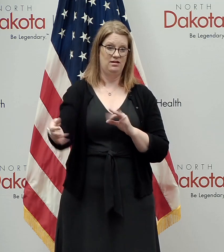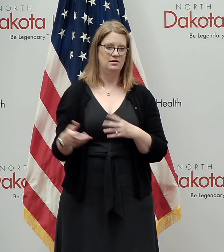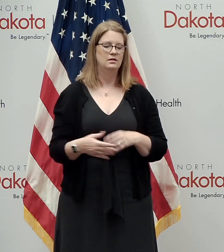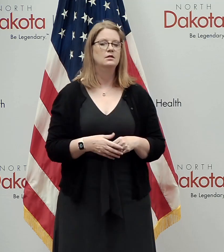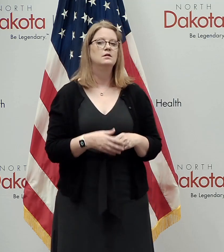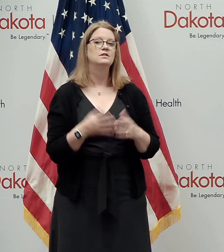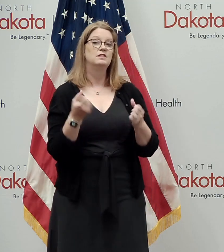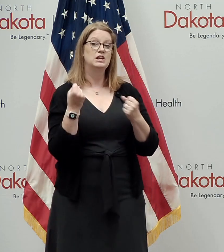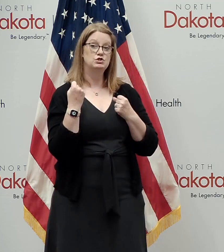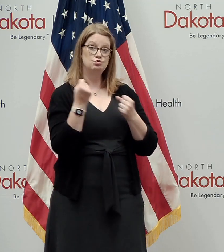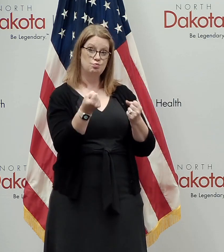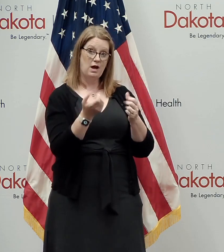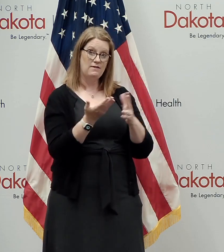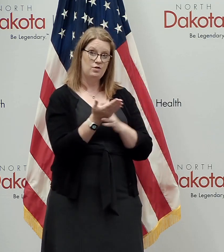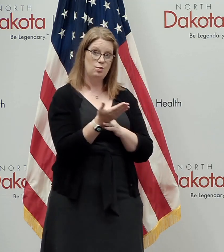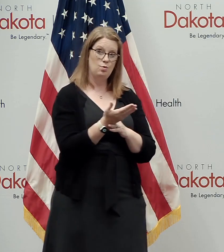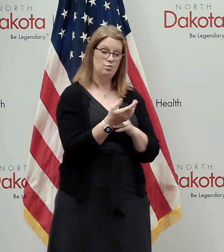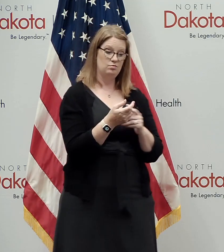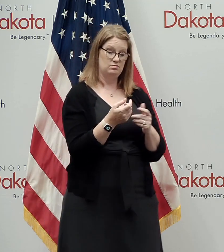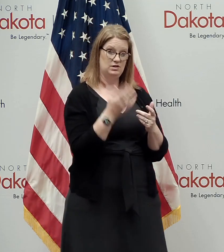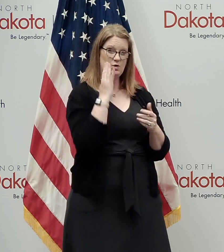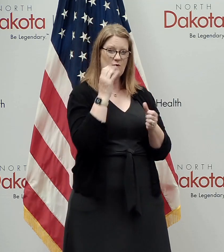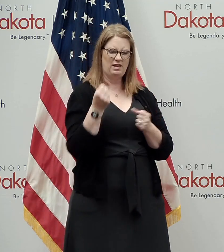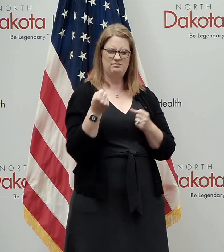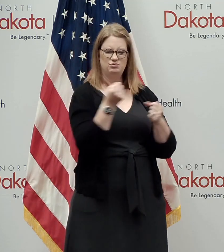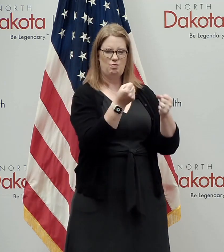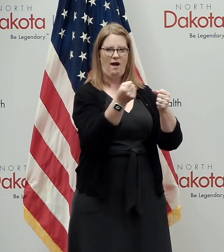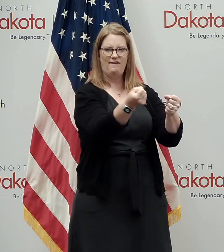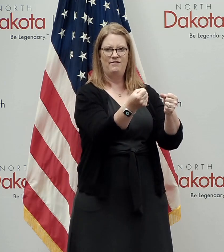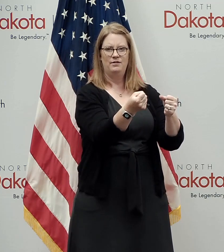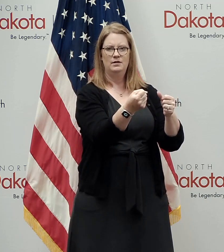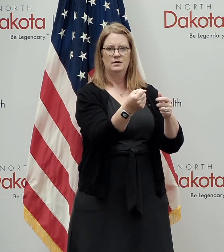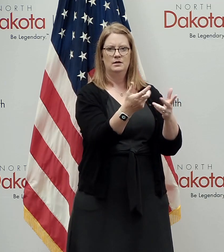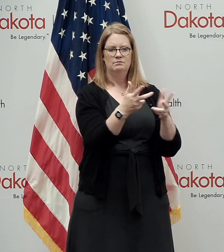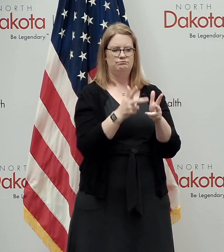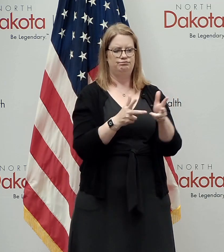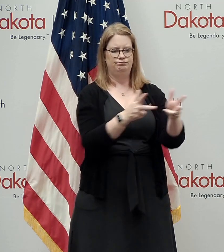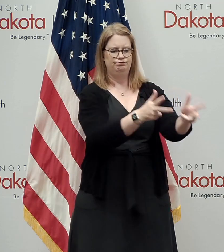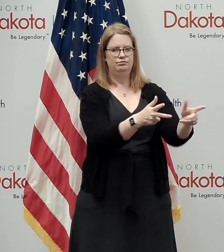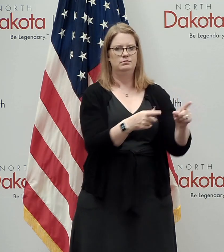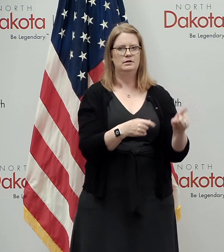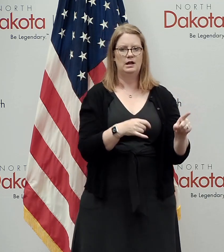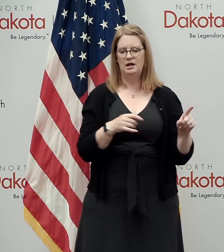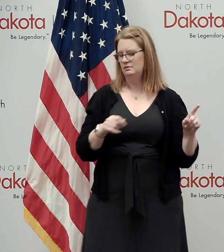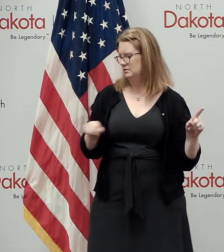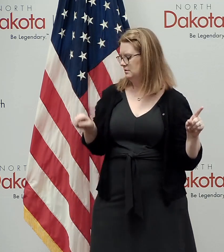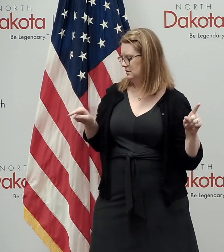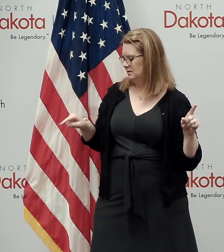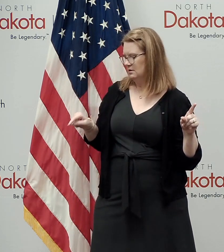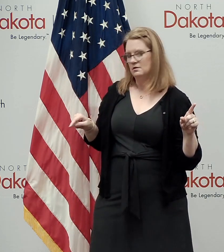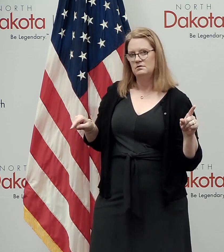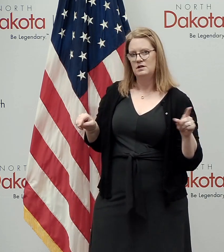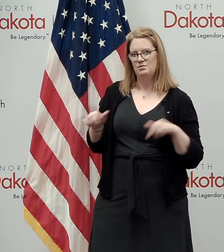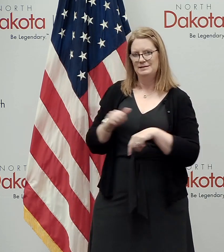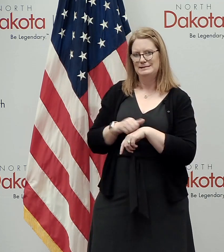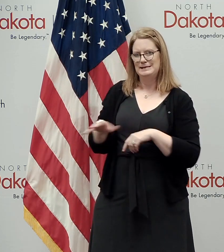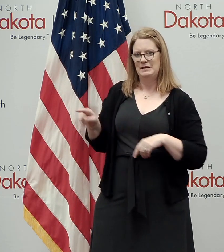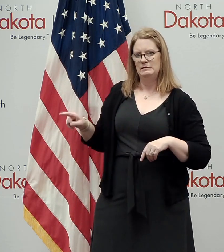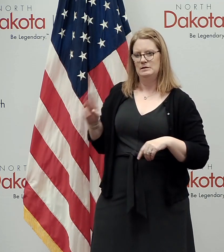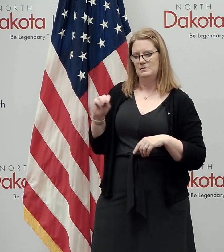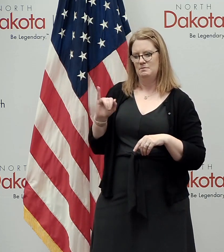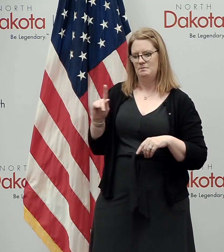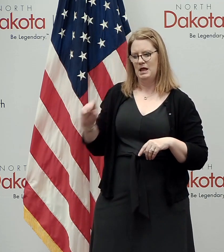the drive-through testing that got sent to Mako. The times were not acceptable to me, and they weren't acceptable. We had a few emails and calls from people that said, hey, I've been